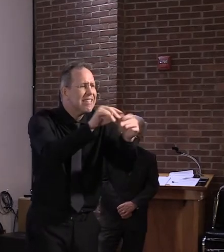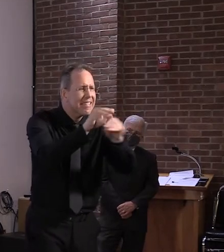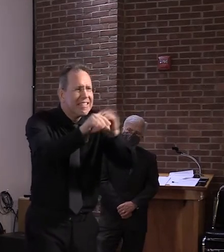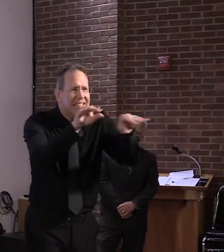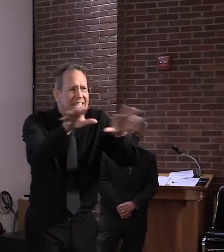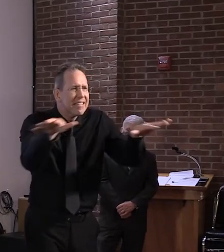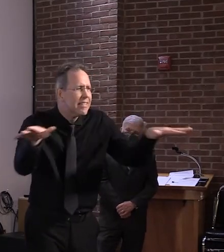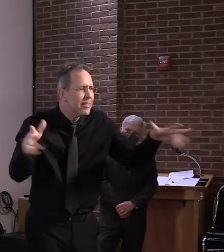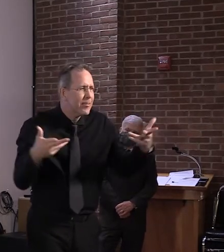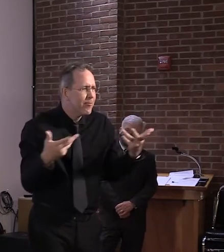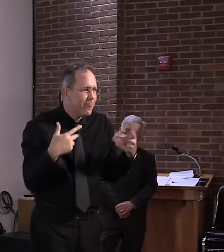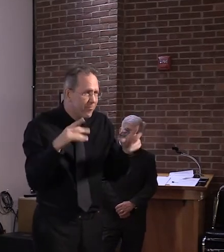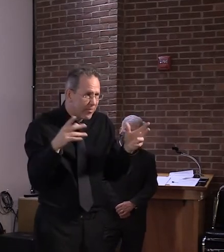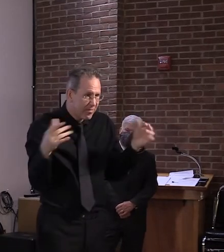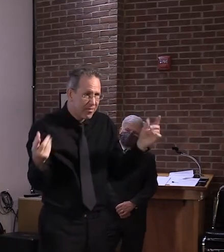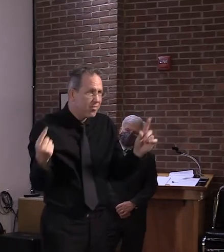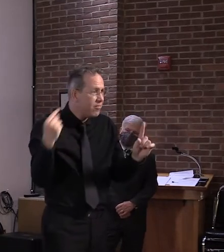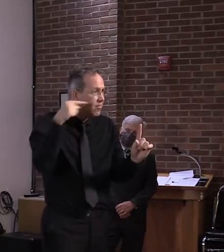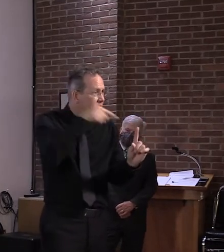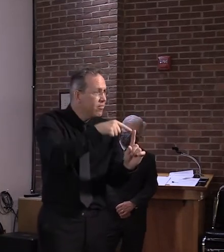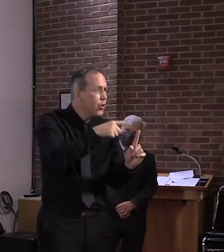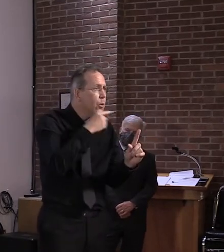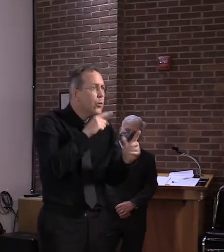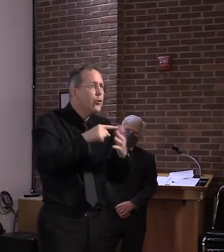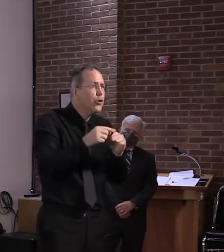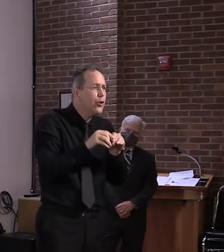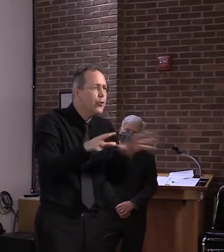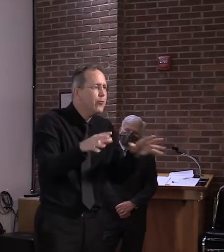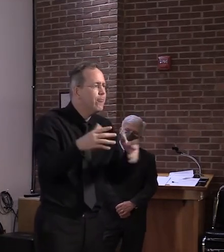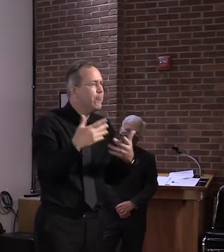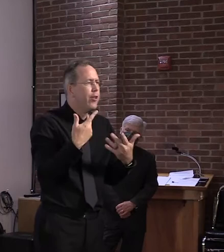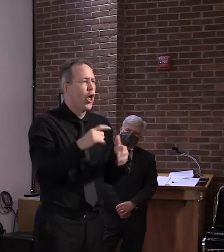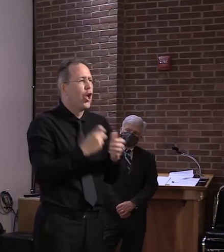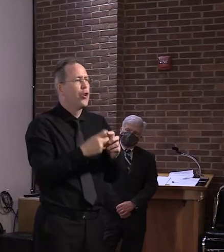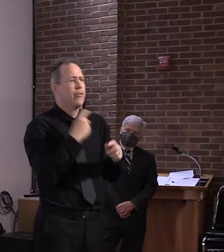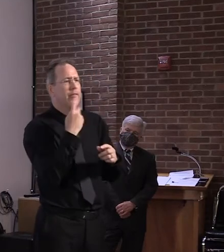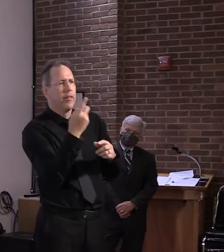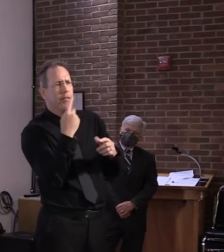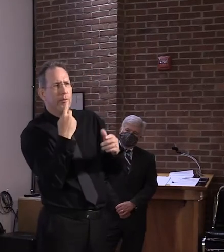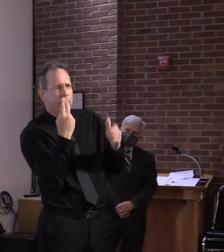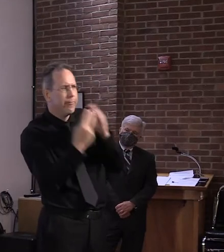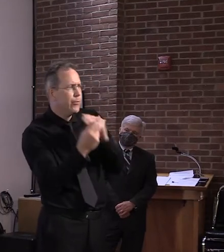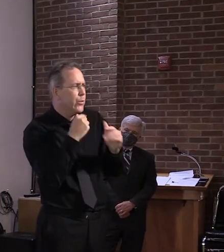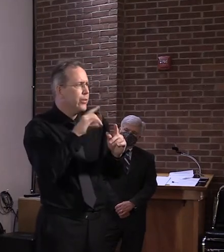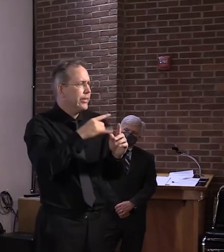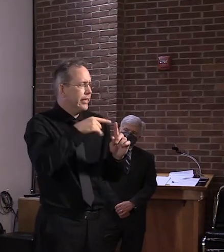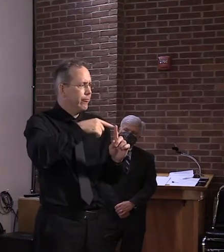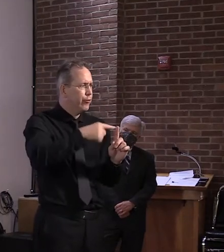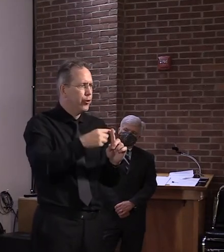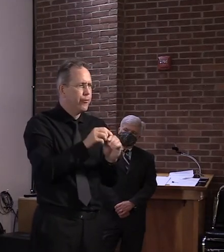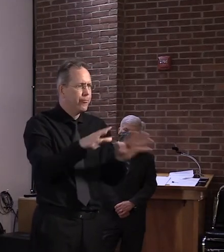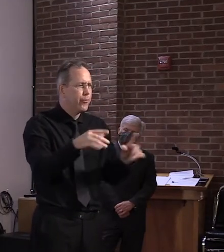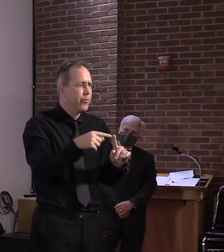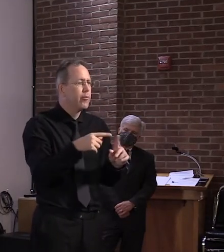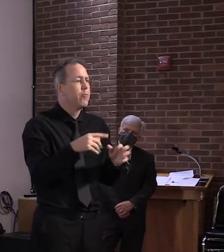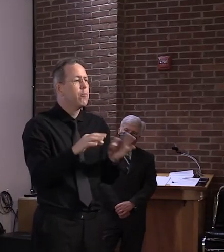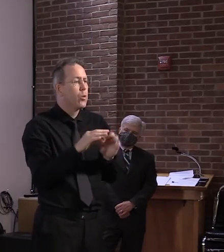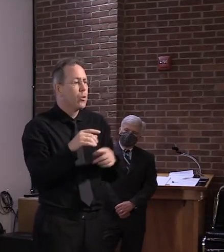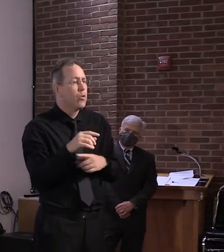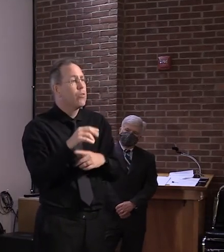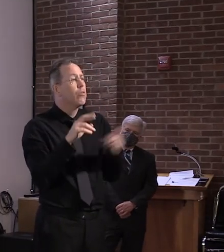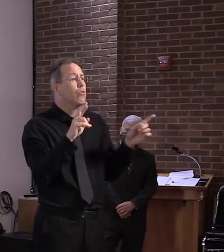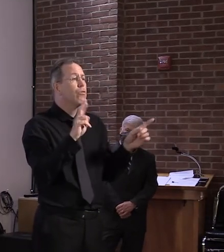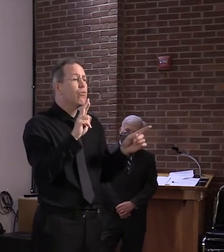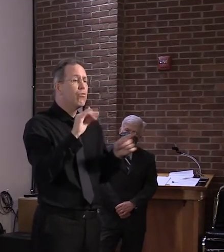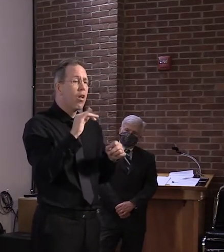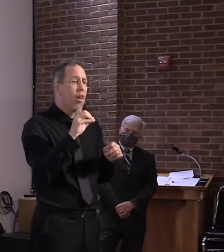to give the virus to someone else. So I can tell you right now that in neither of these two circumstances you